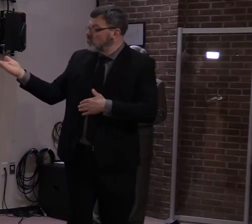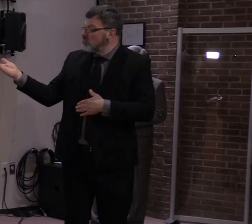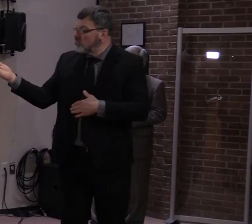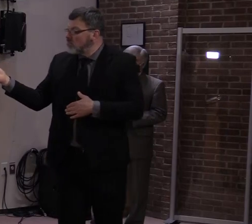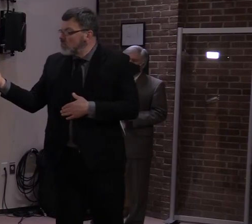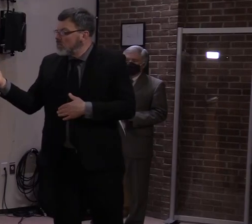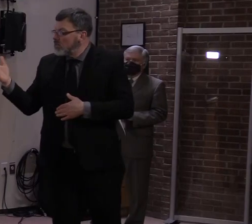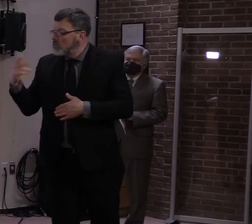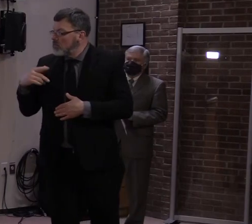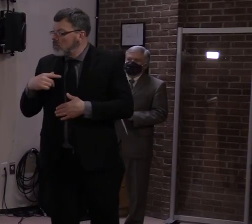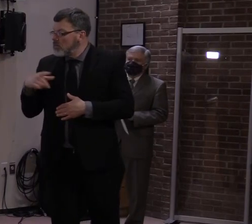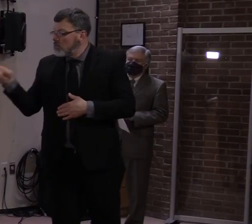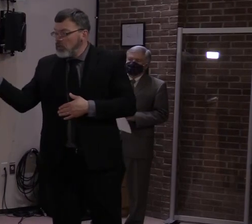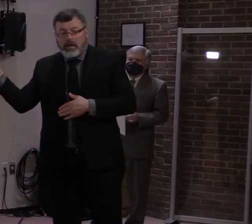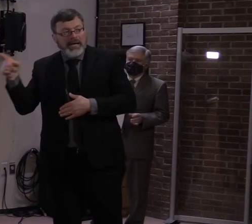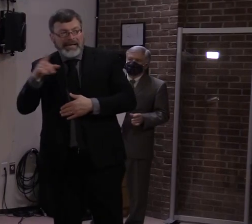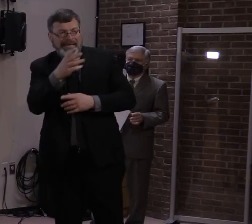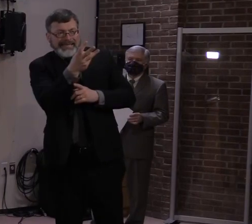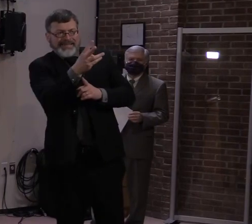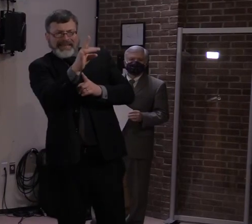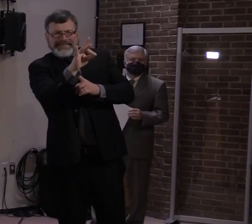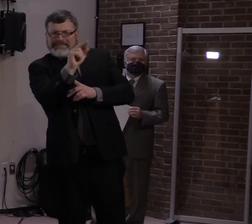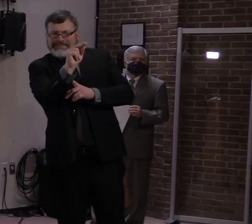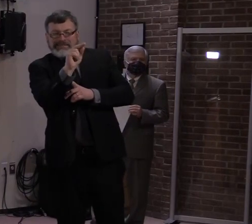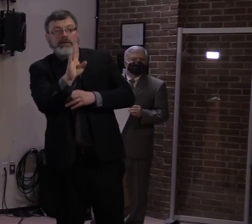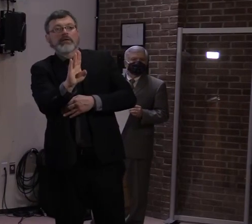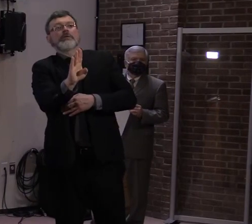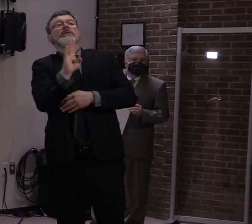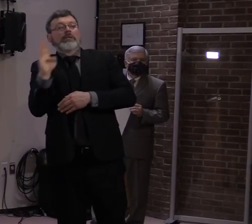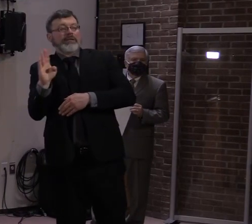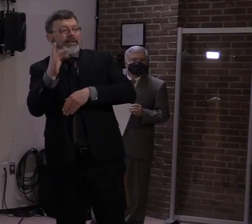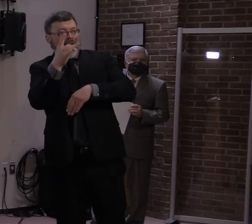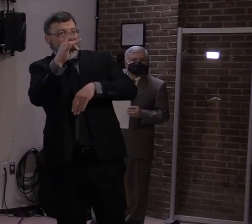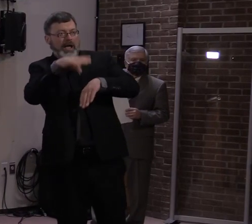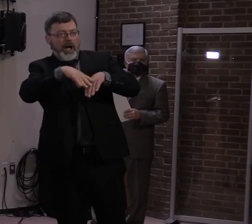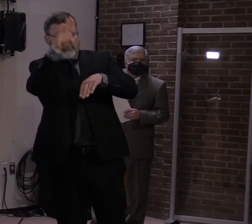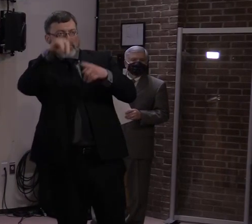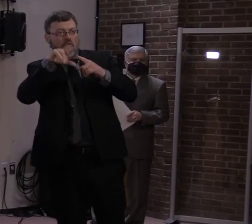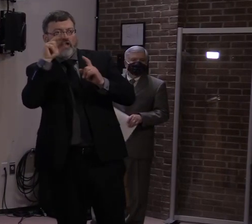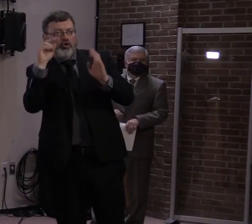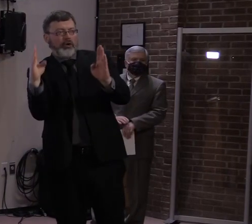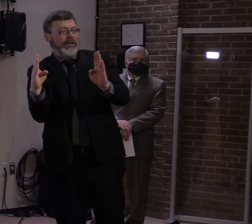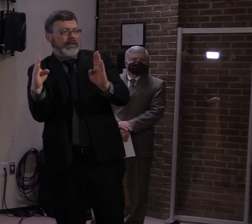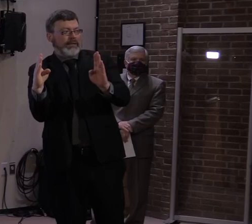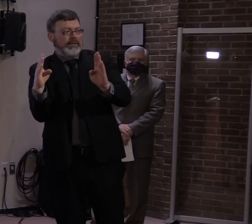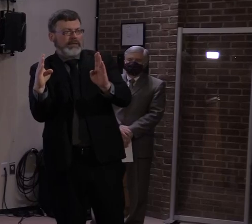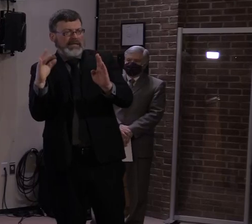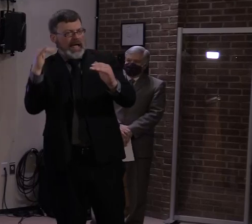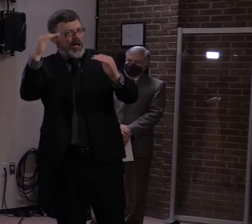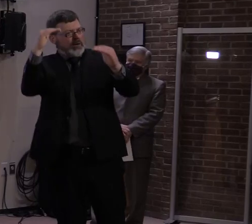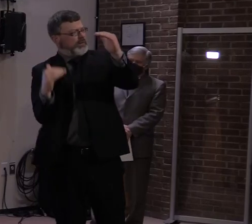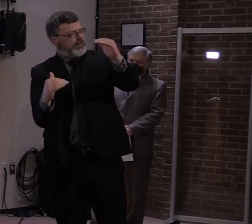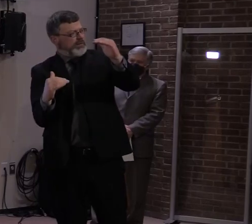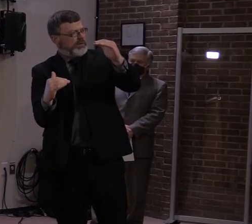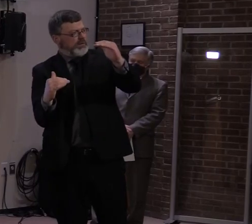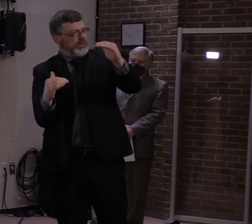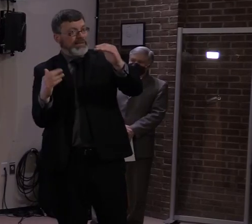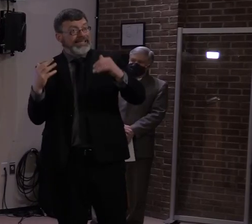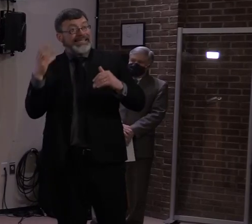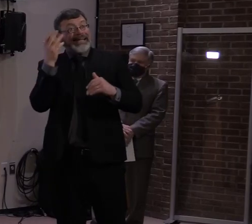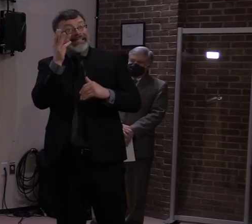53% outdoing the 18 to 29 by a number of points. I mean, that's pretty